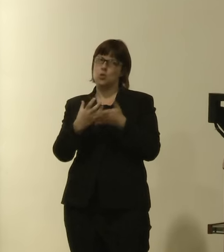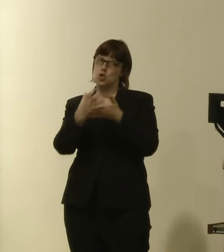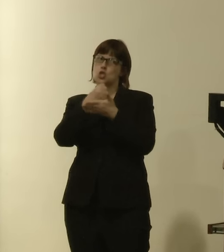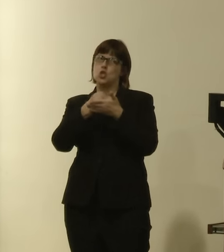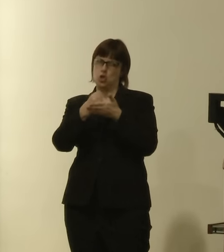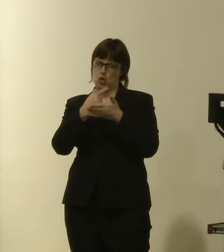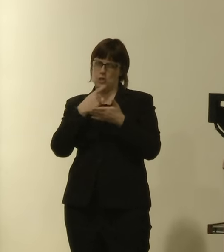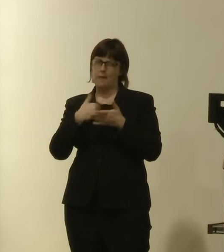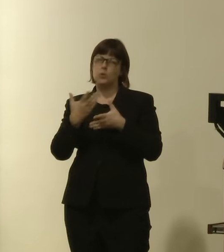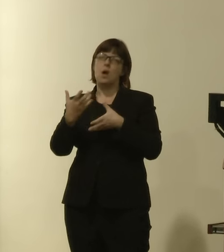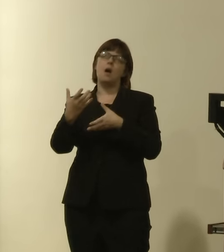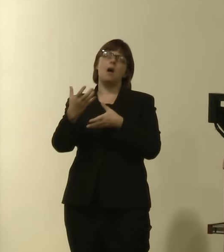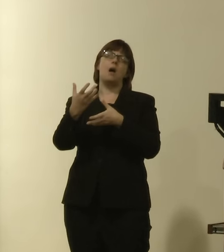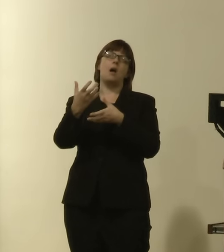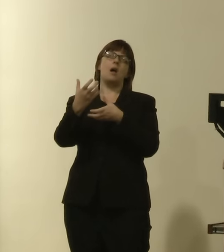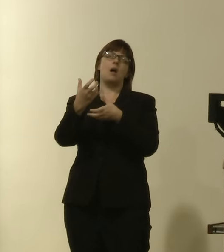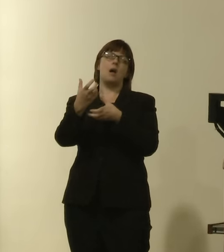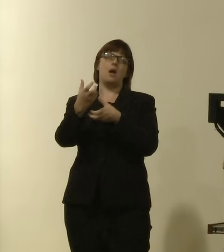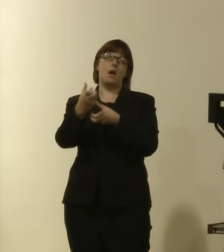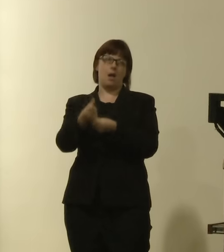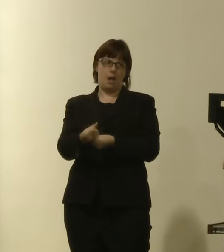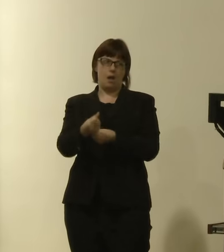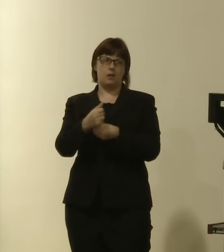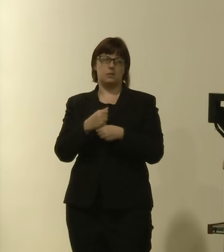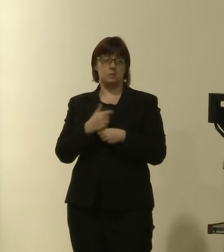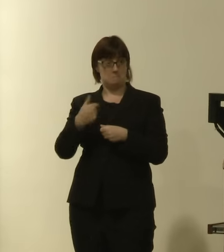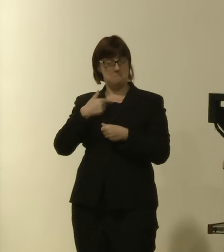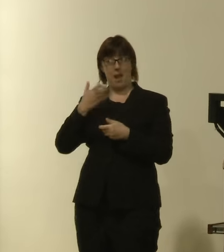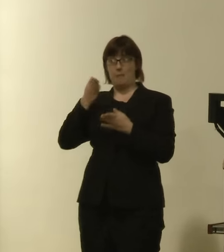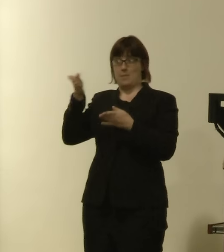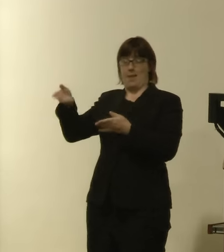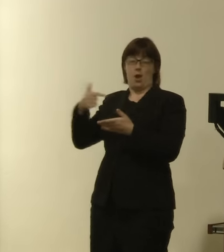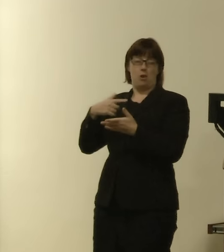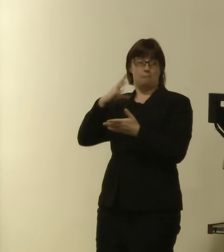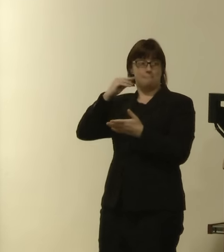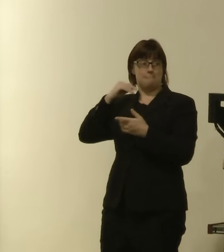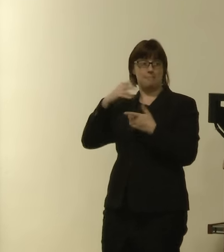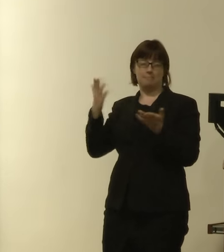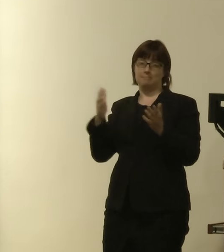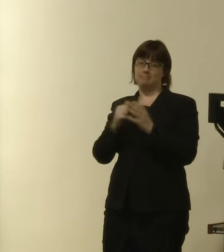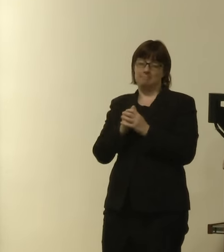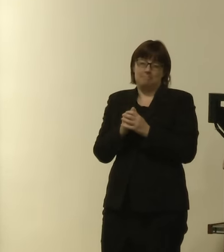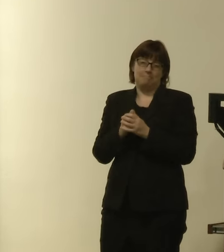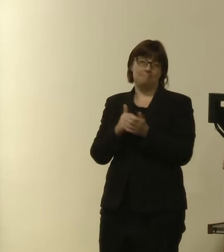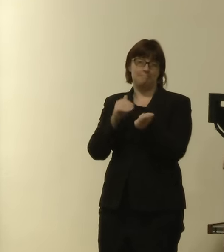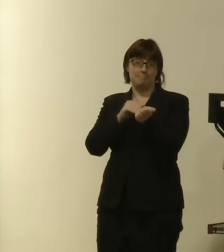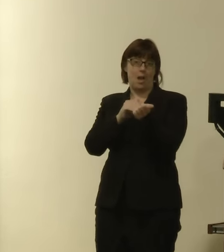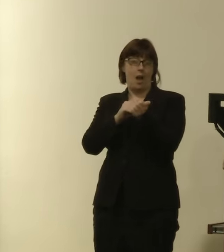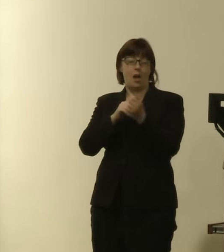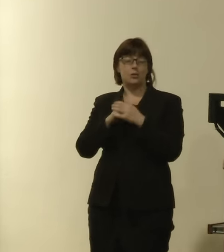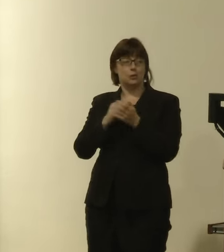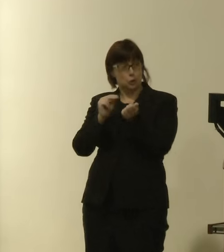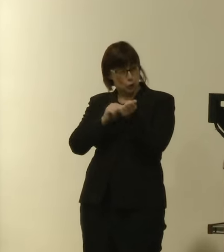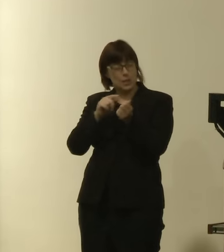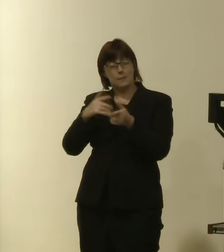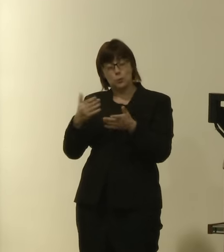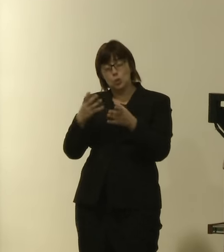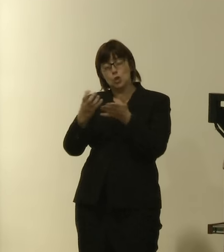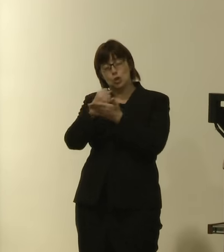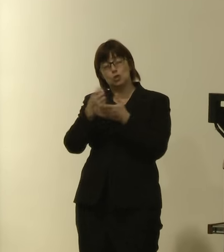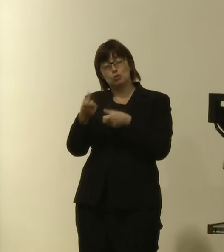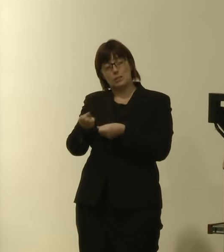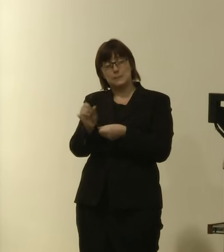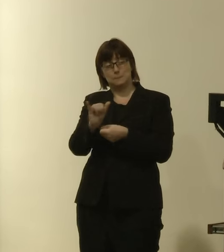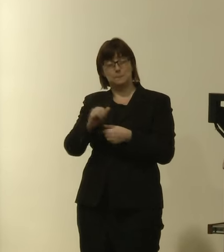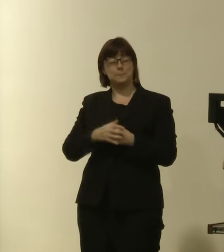So I had nothing but warm welcome there. Doctors get a free break and nurses too, but we still have to earn the trust.